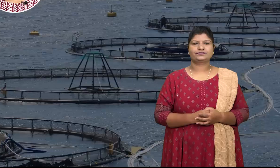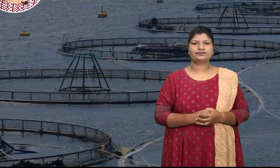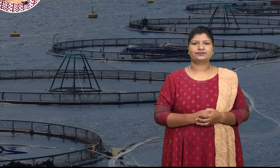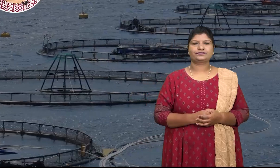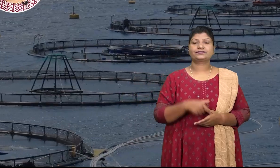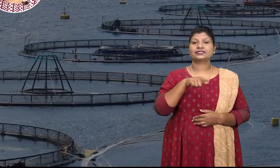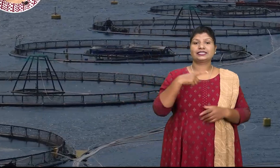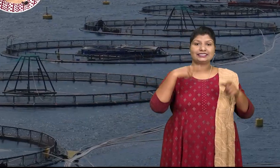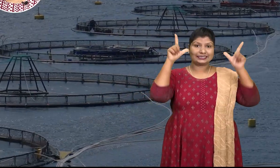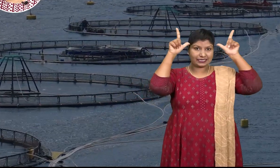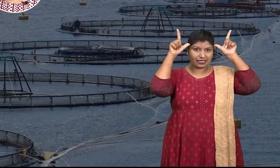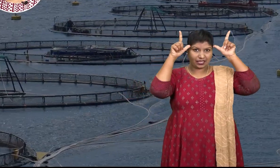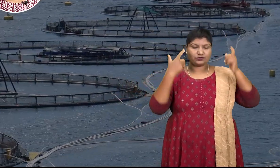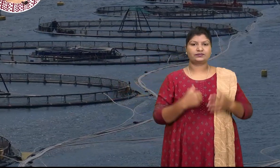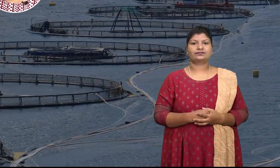The cows,